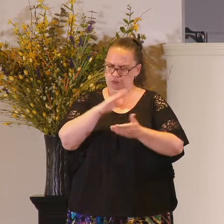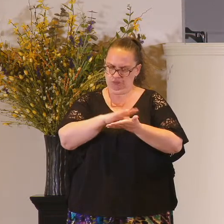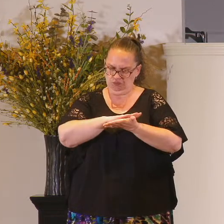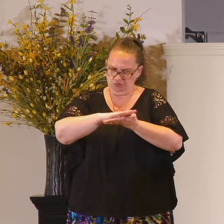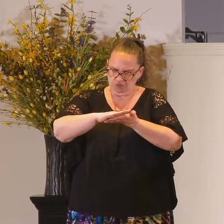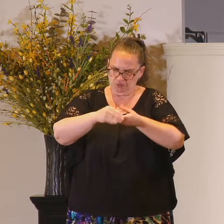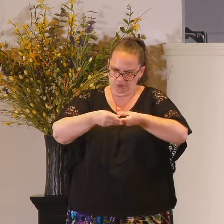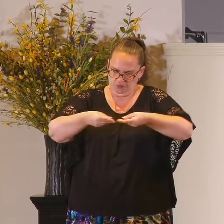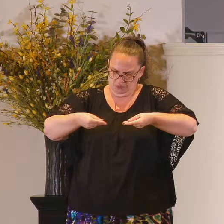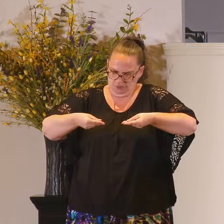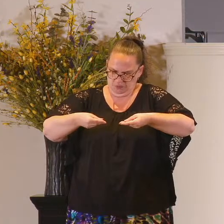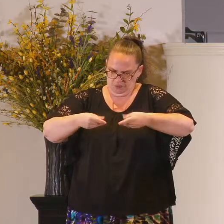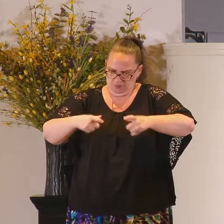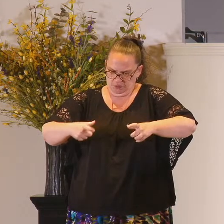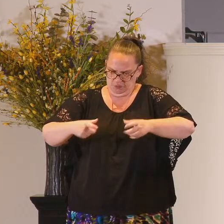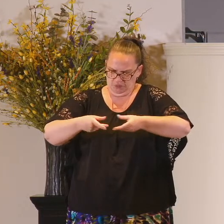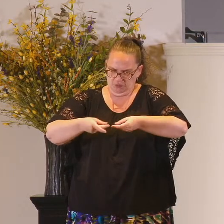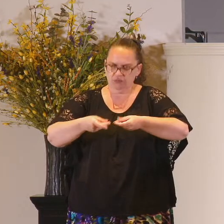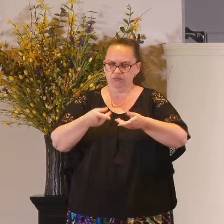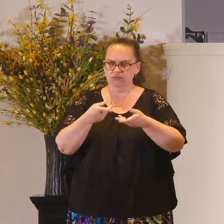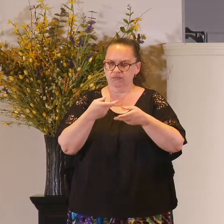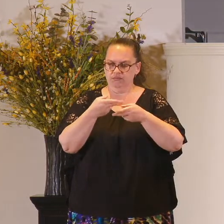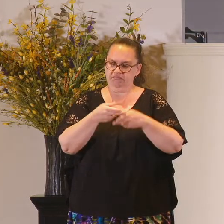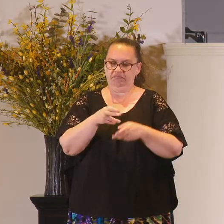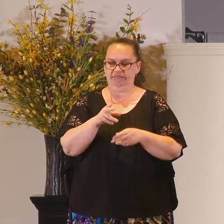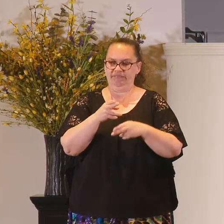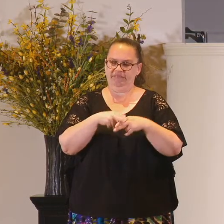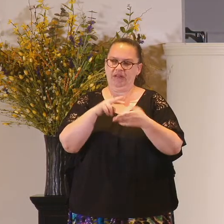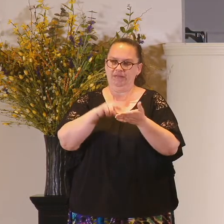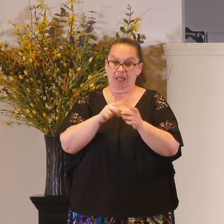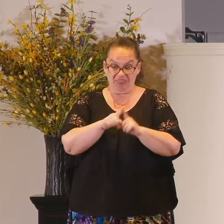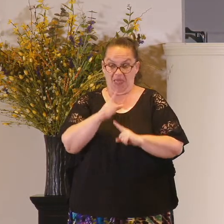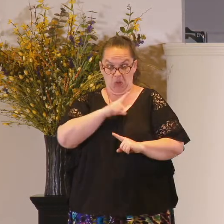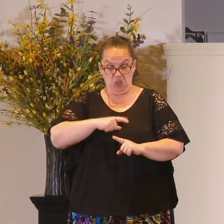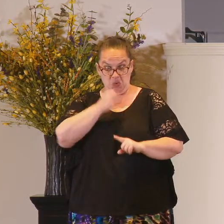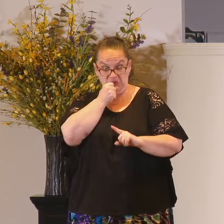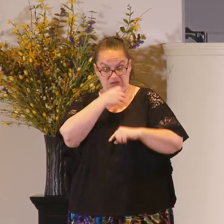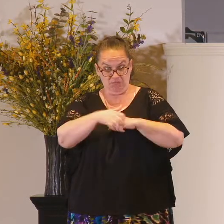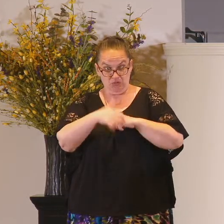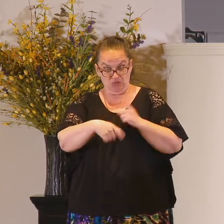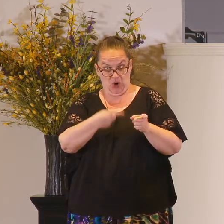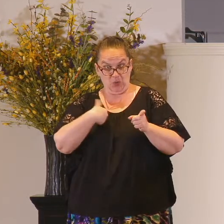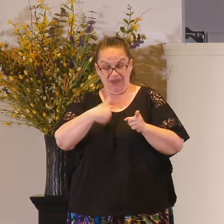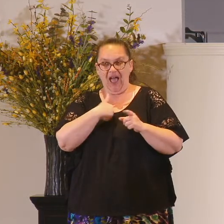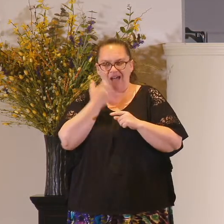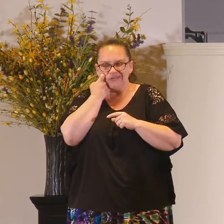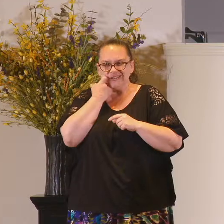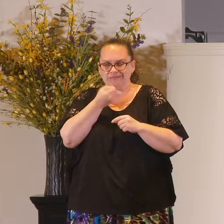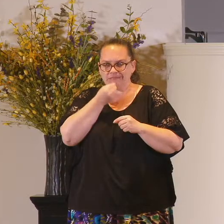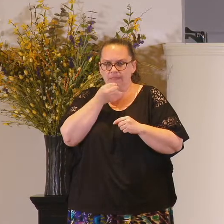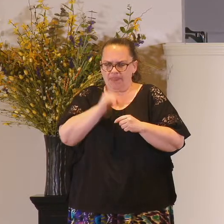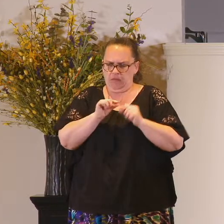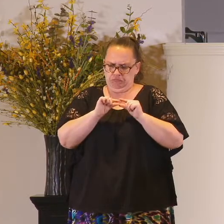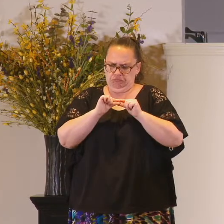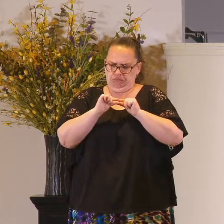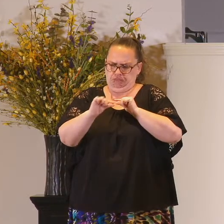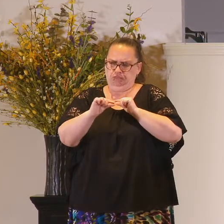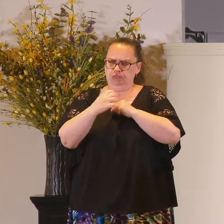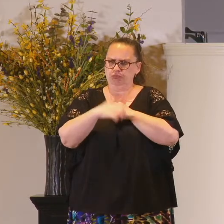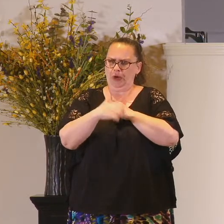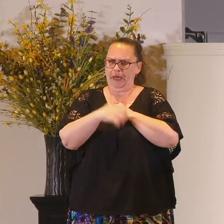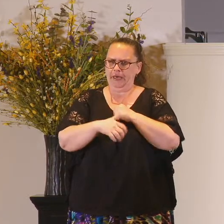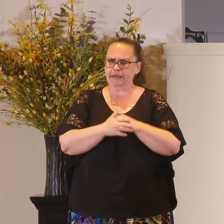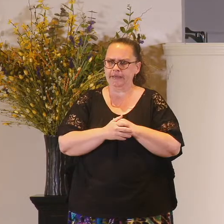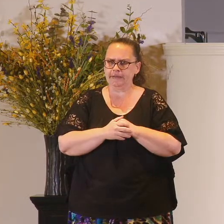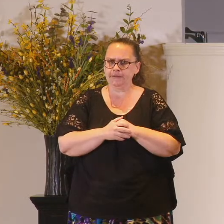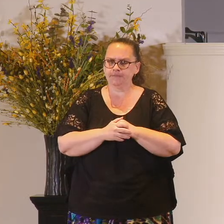called unleavened bread, like the communion bread that we ate just moments ago. And